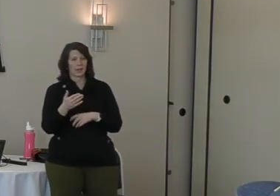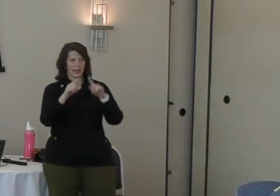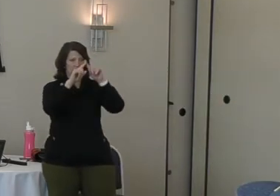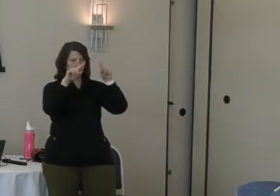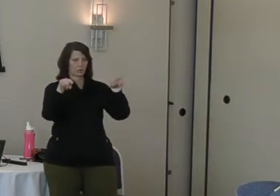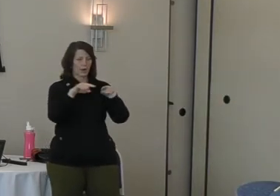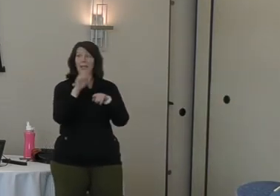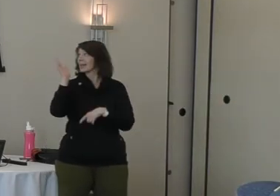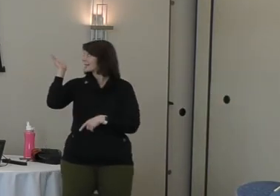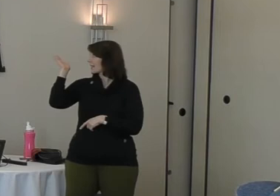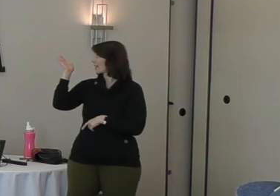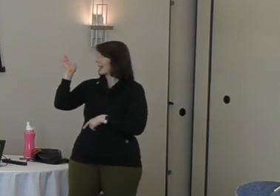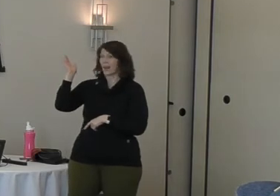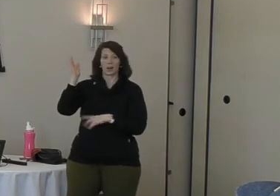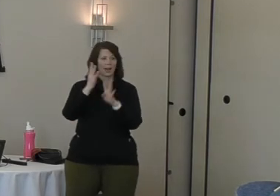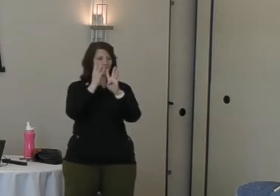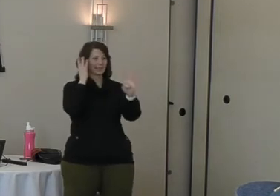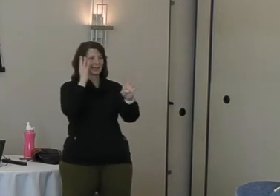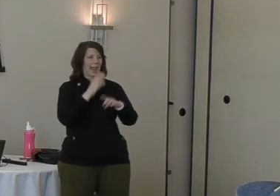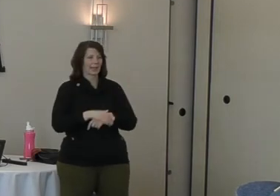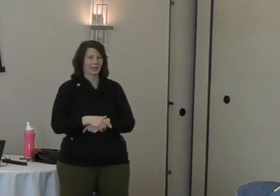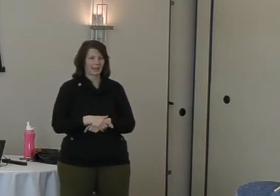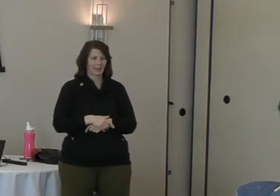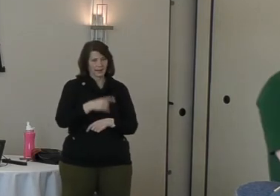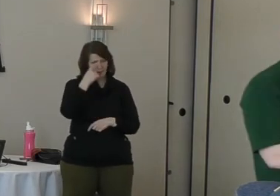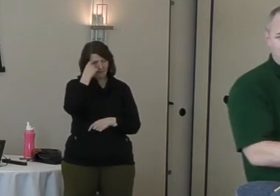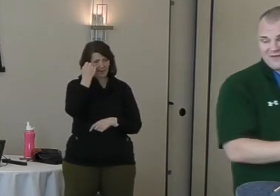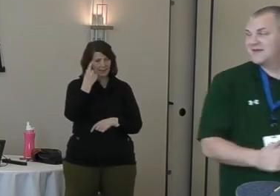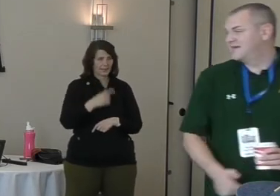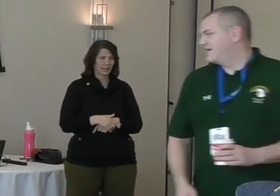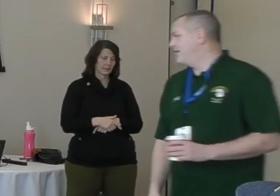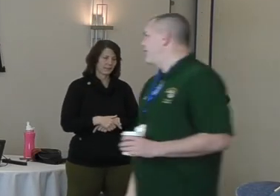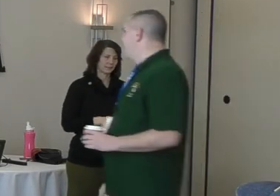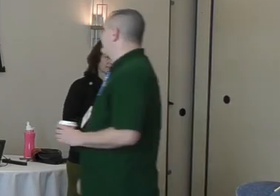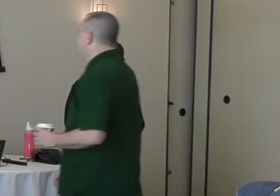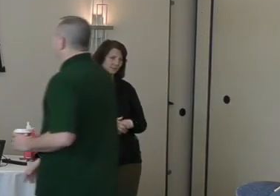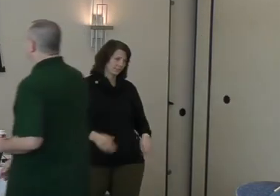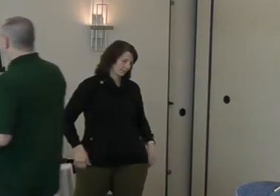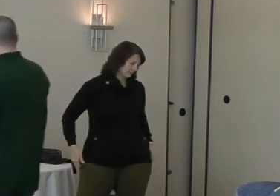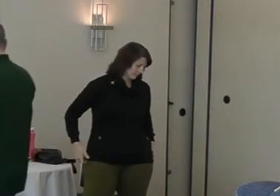it's there in the stack. Does that make sense?